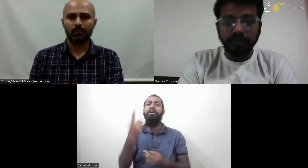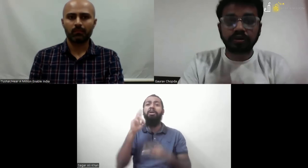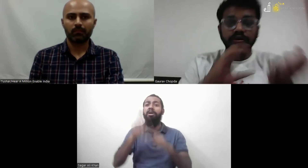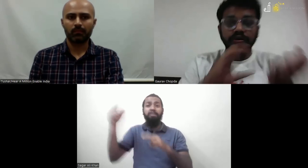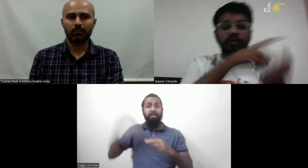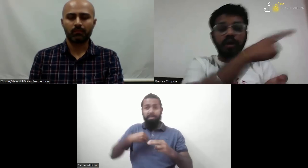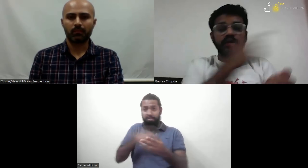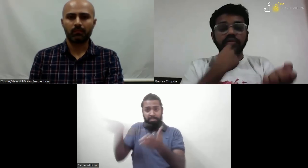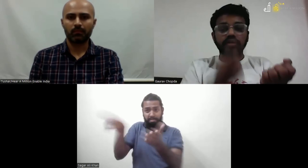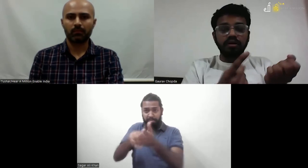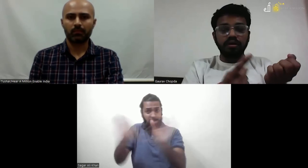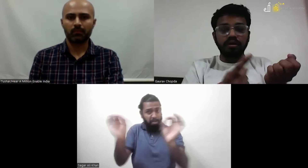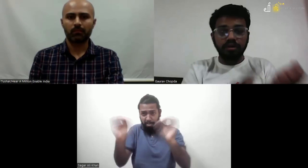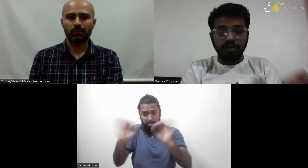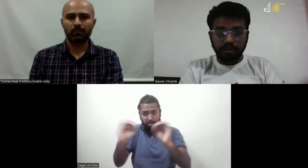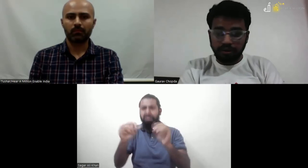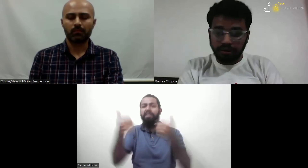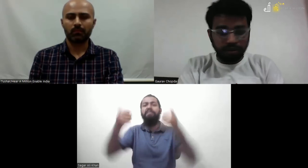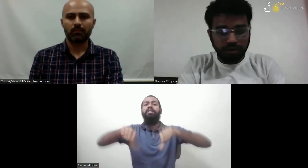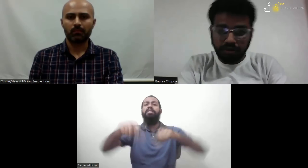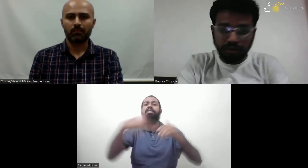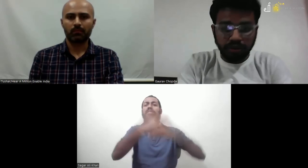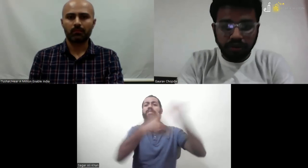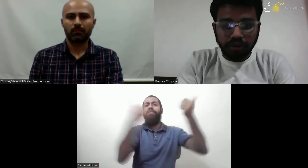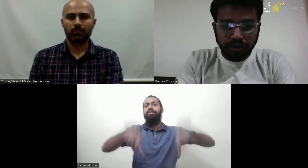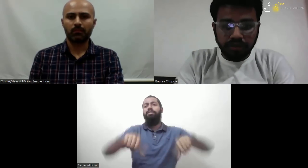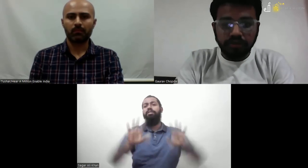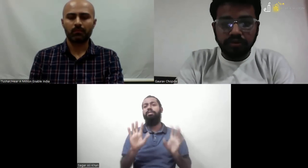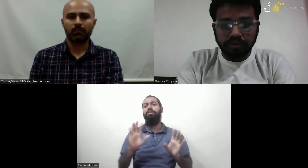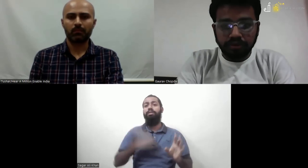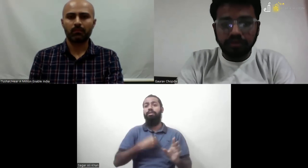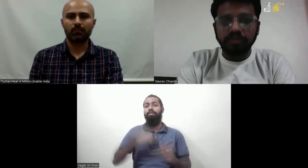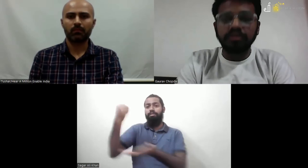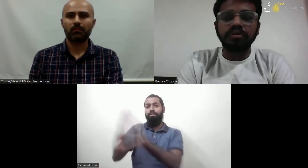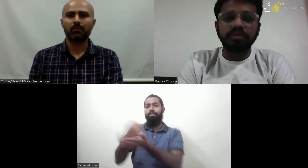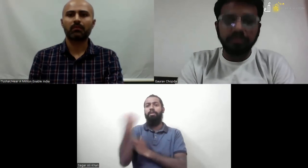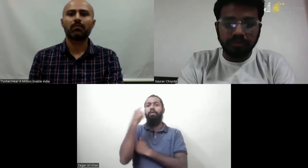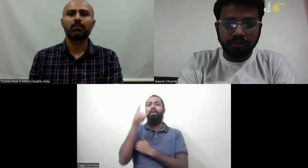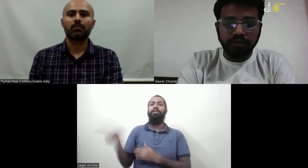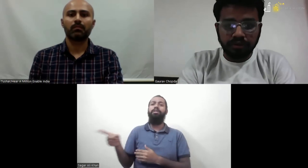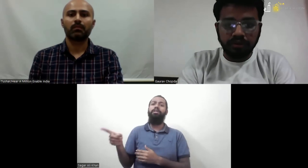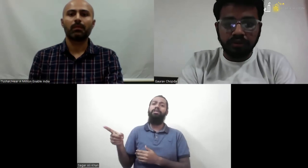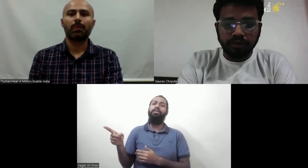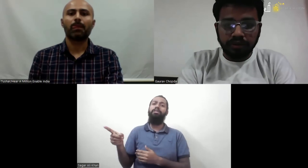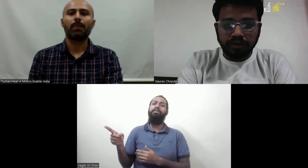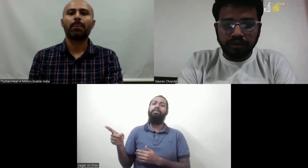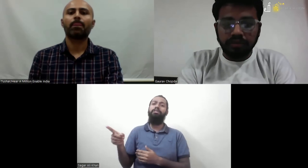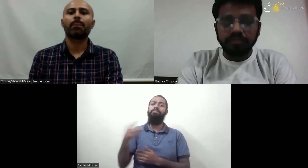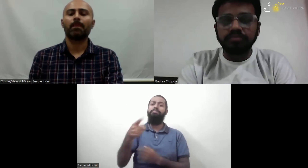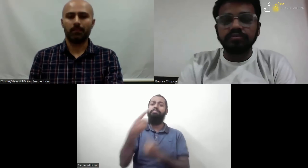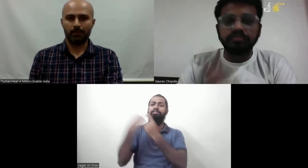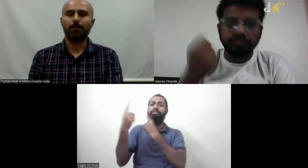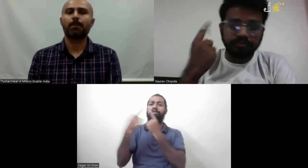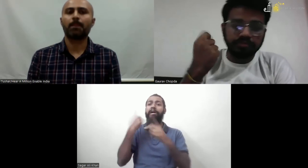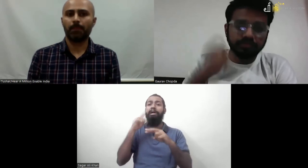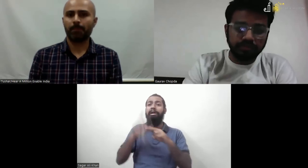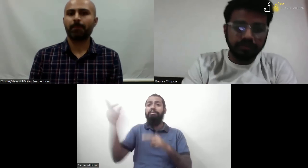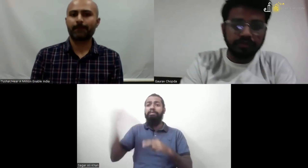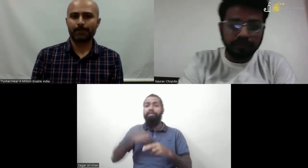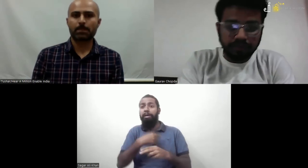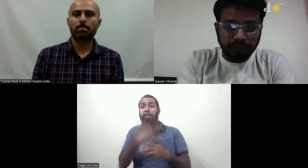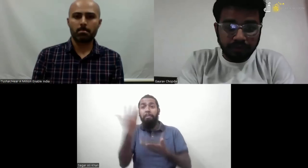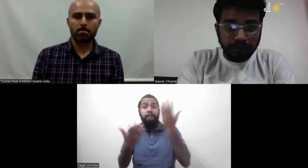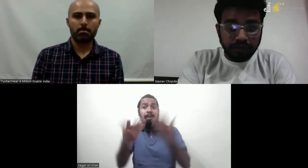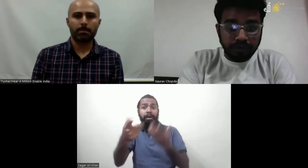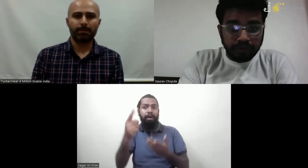hearing people who are using spectacles and they can drive a car, if they are not getting it, then the medical certification is